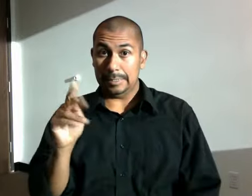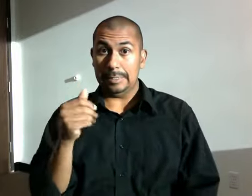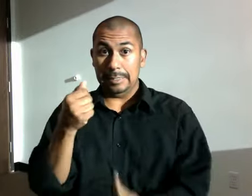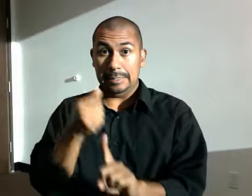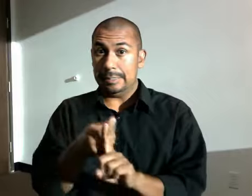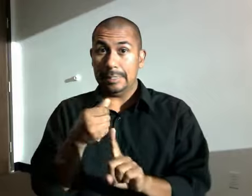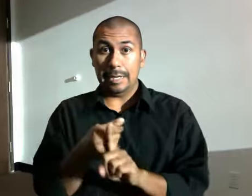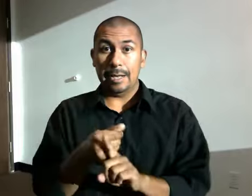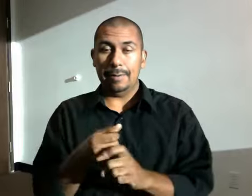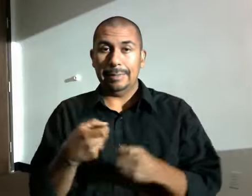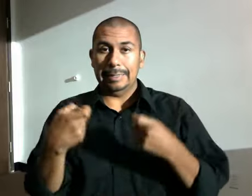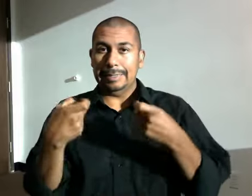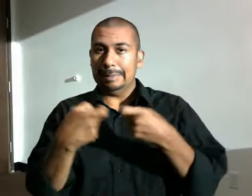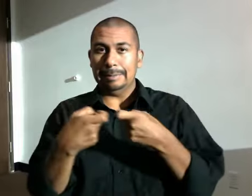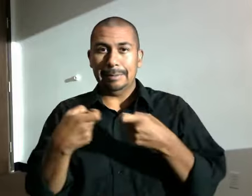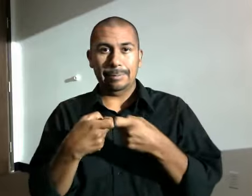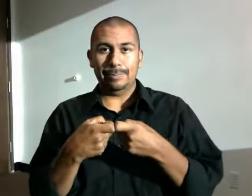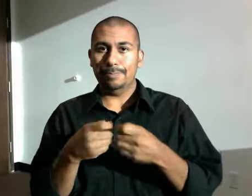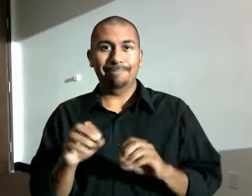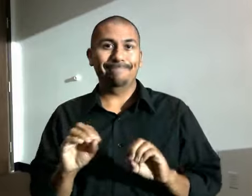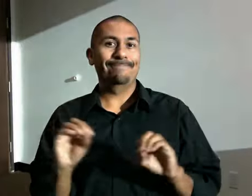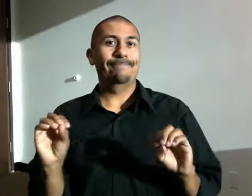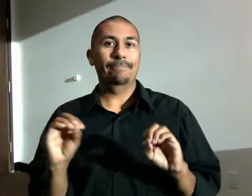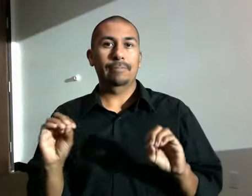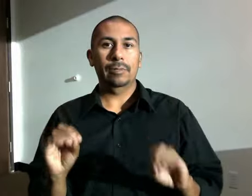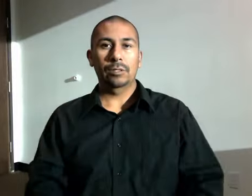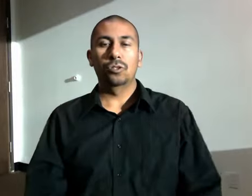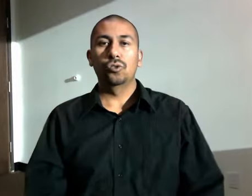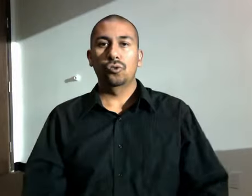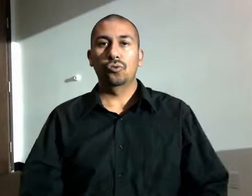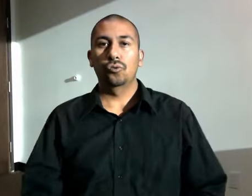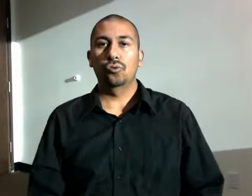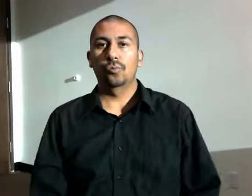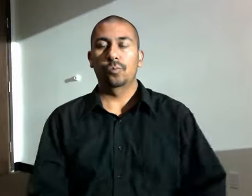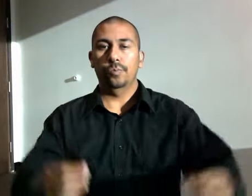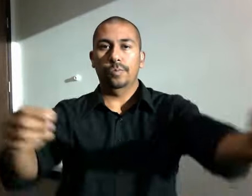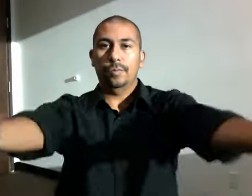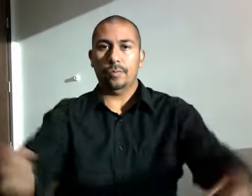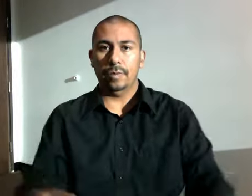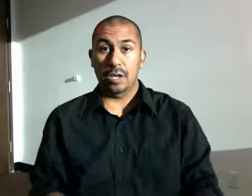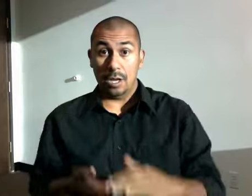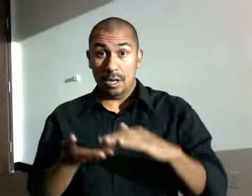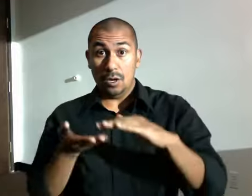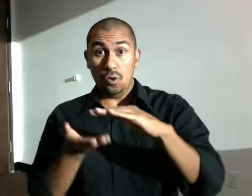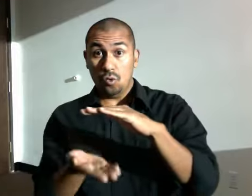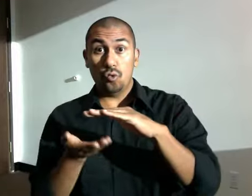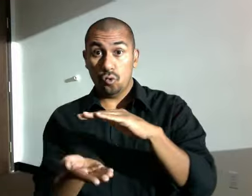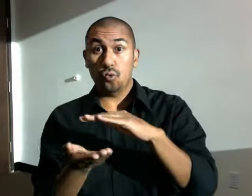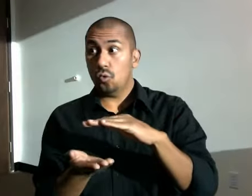They had to cook on a black leaded stove with the heat of coal from the fire.